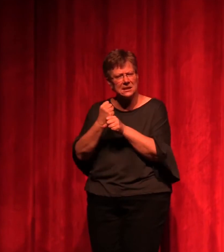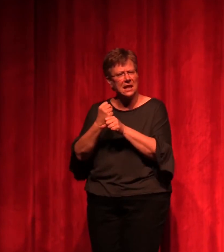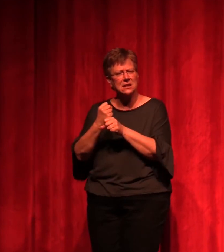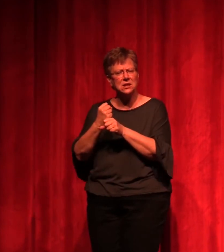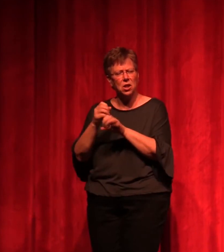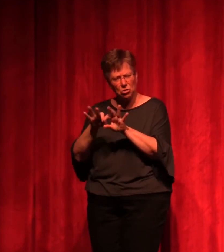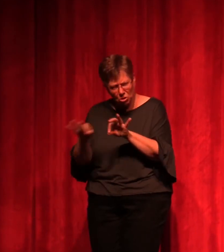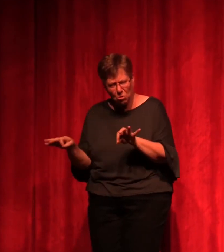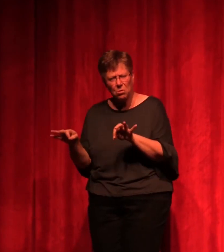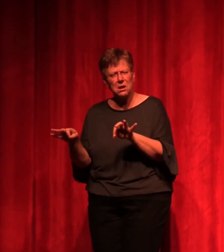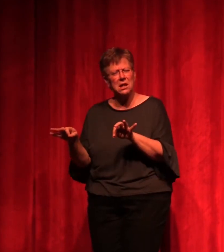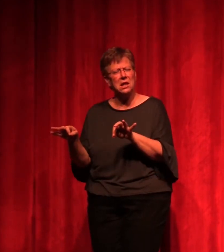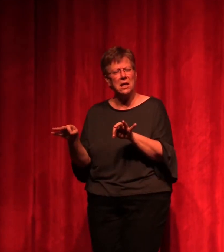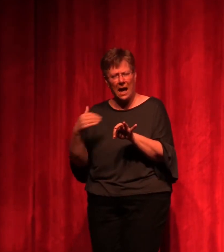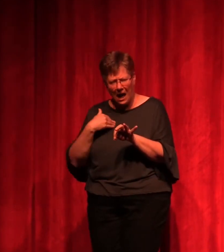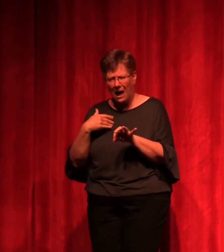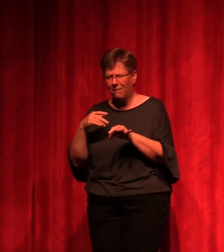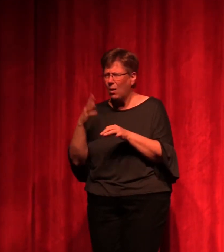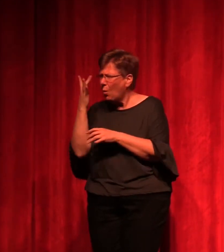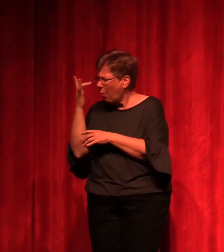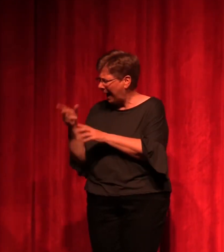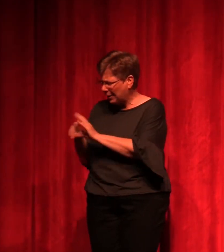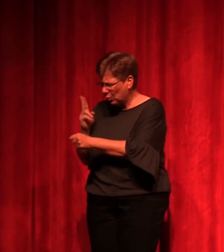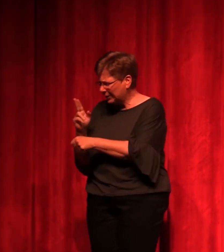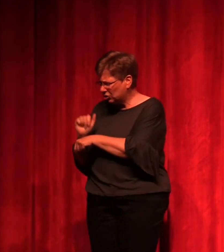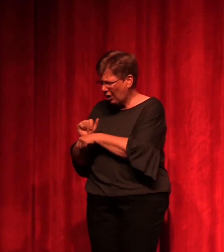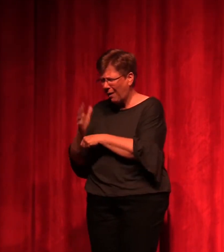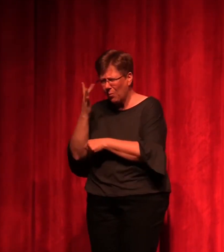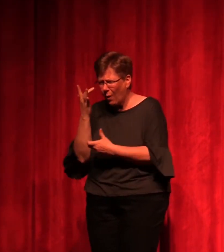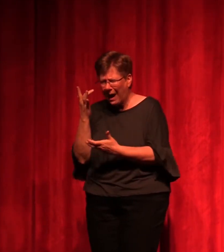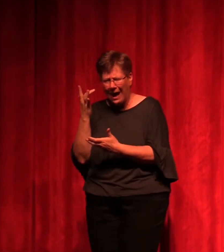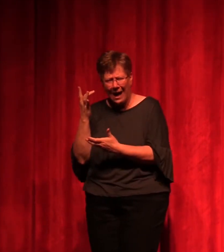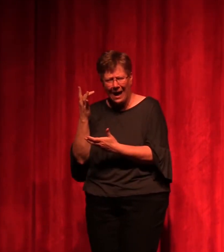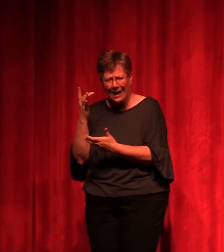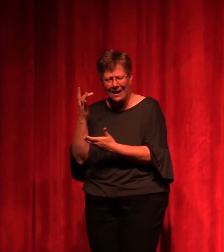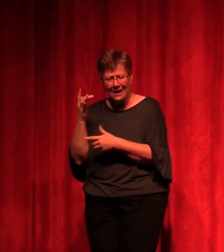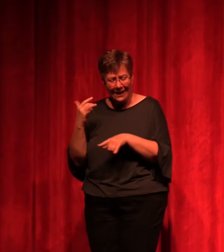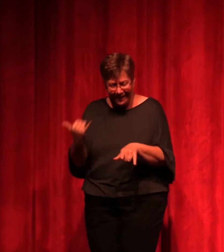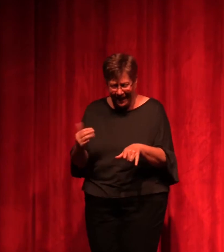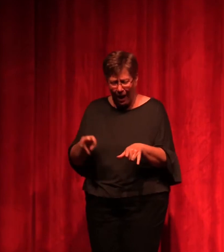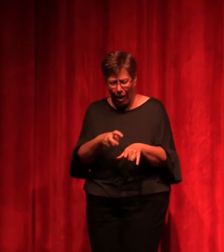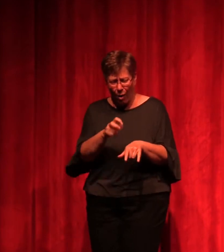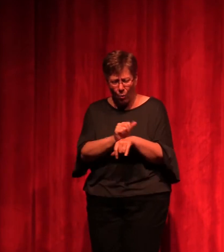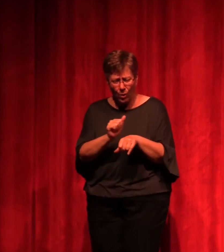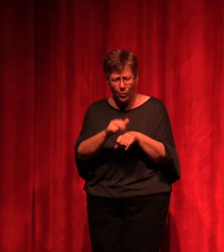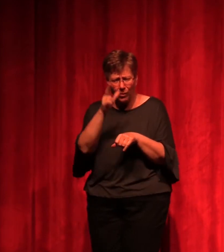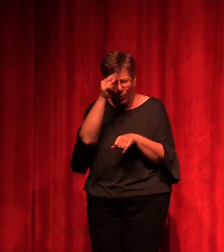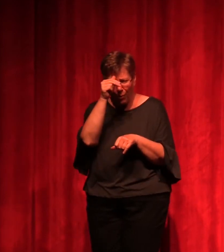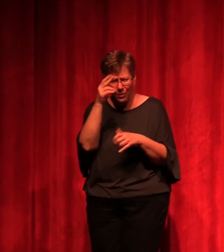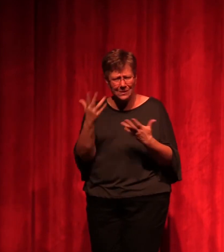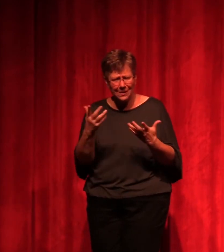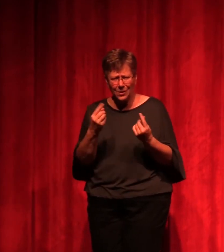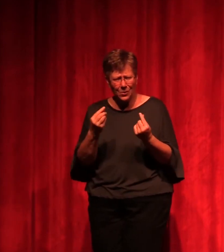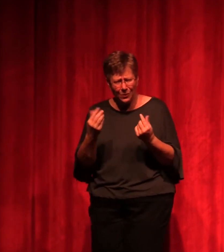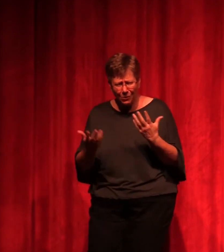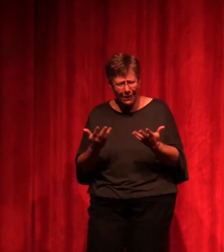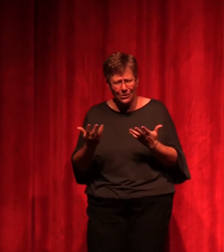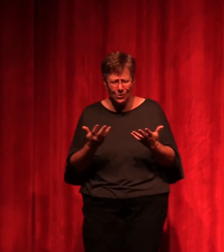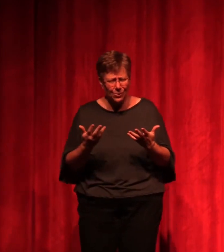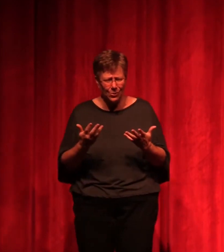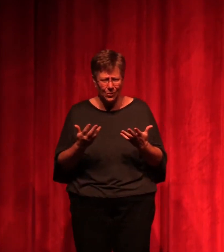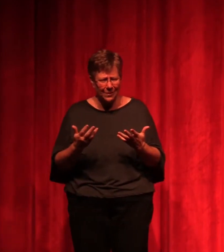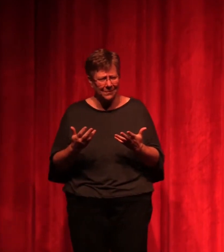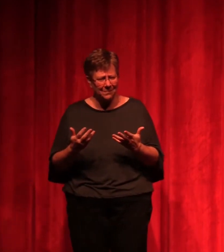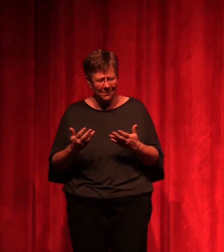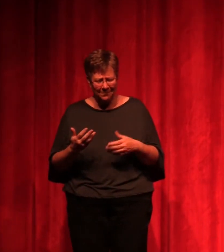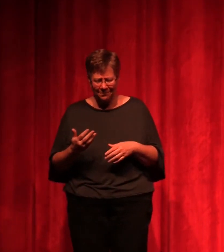this. And why did I quit? Like, what was in that job that wasn't working for me? You know, it wasn't